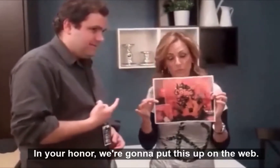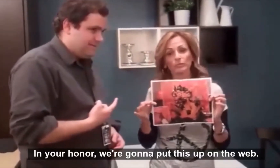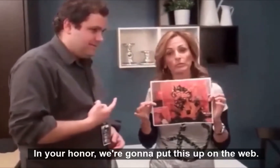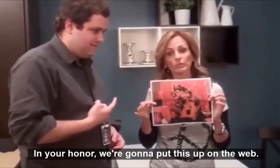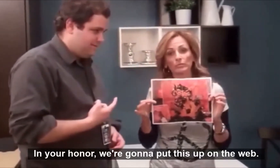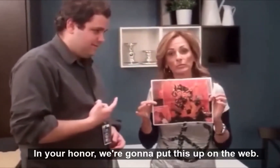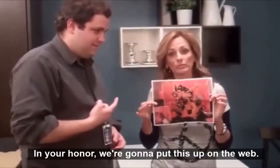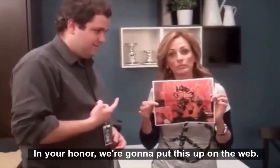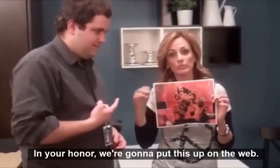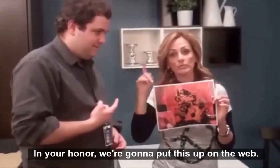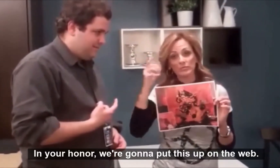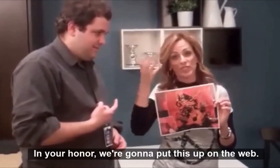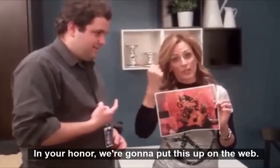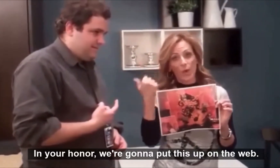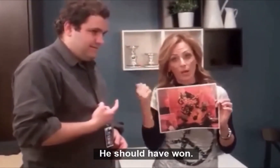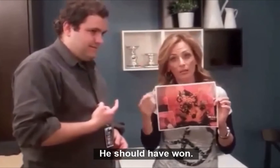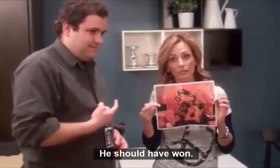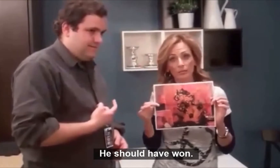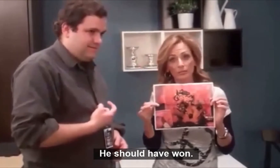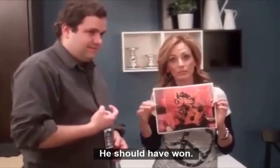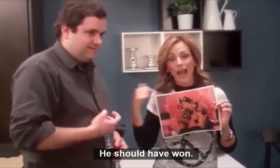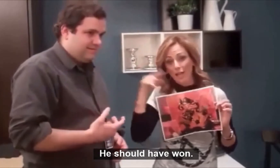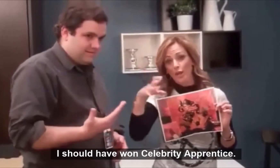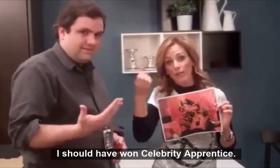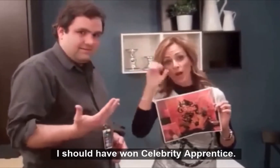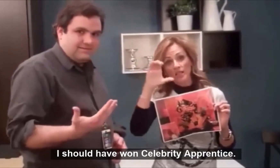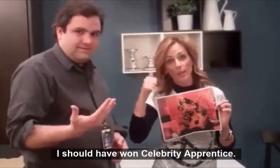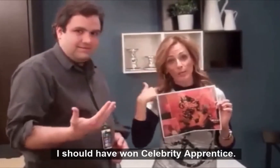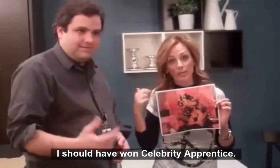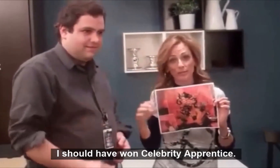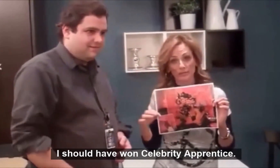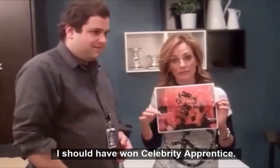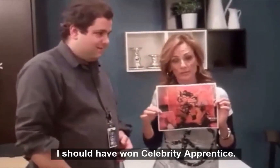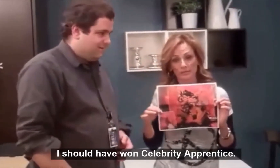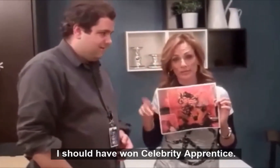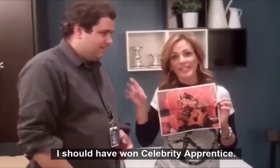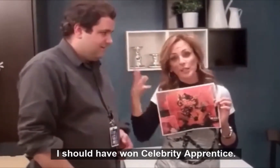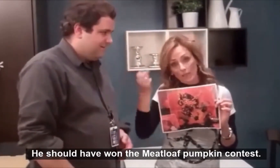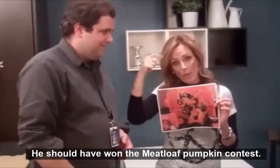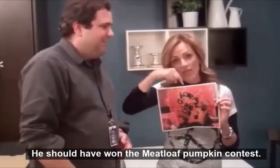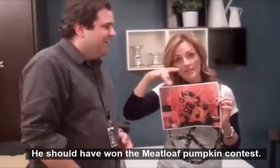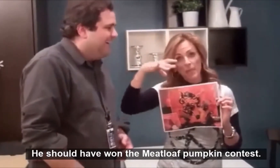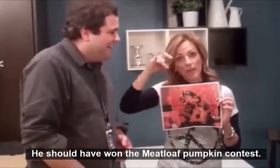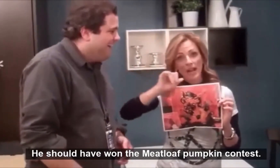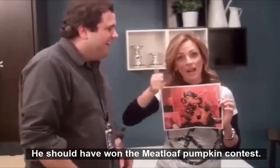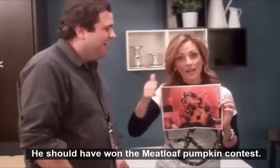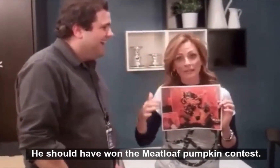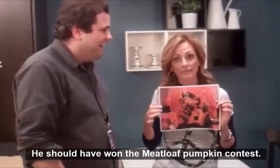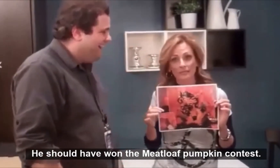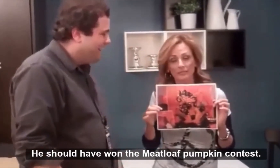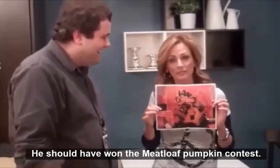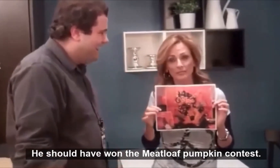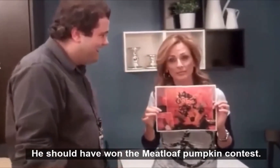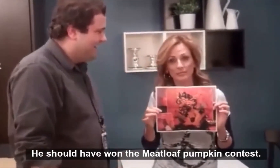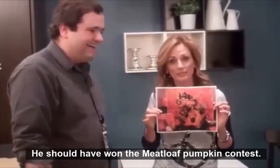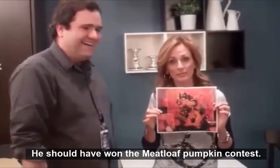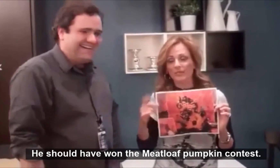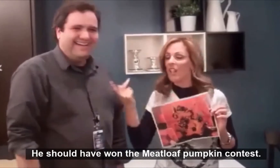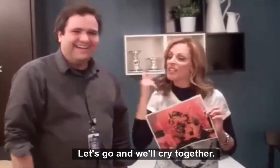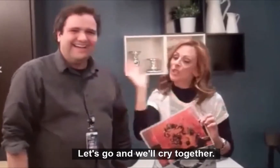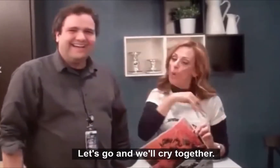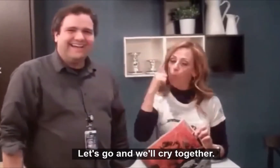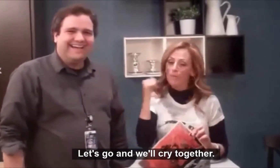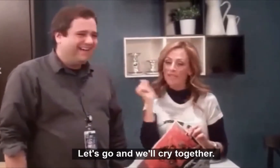In your honor, we're going to put this up on the web. He should have won. I should have won Celebrity Apprentice. He should have won the Meatloaf Pumpkin Contest,